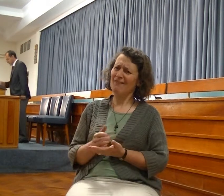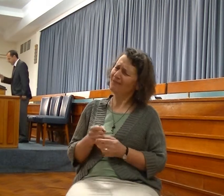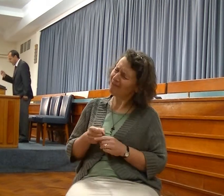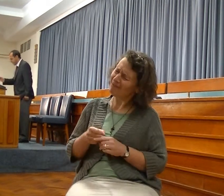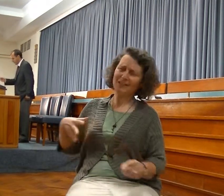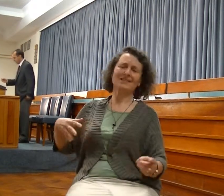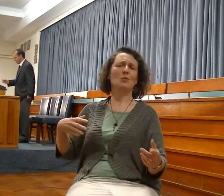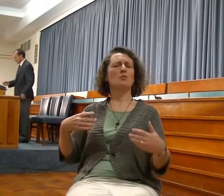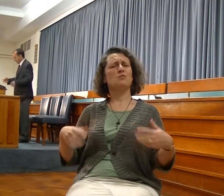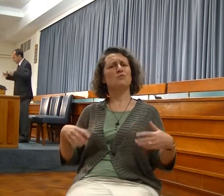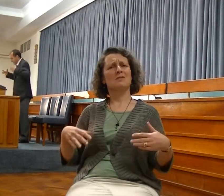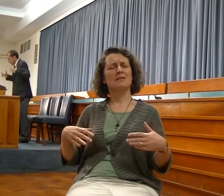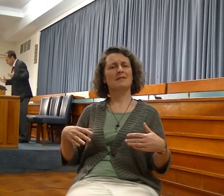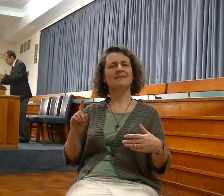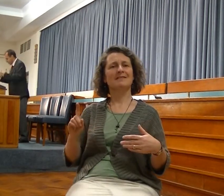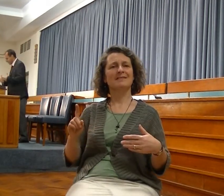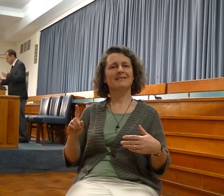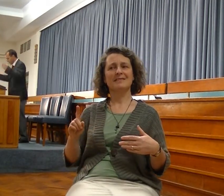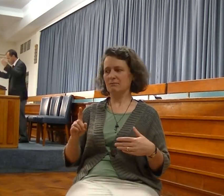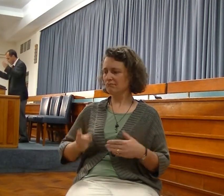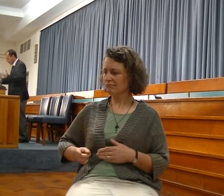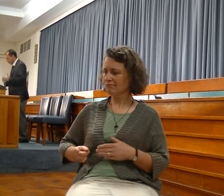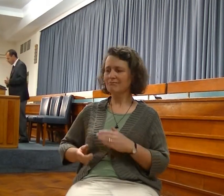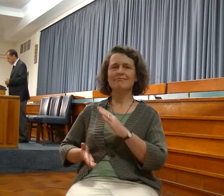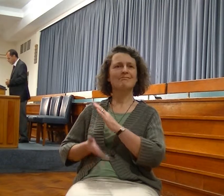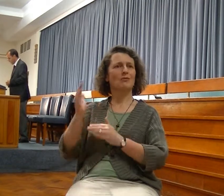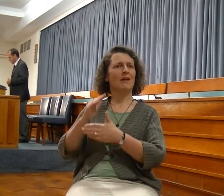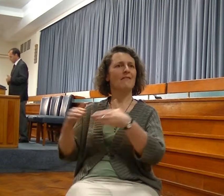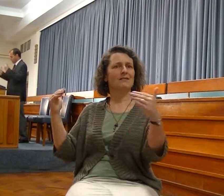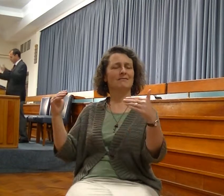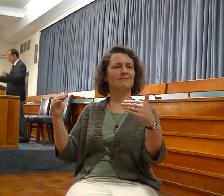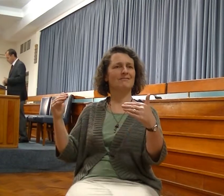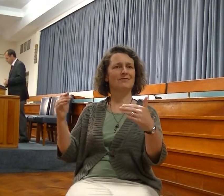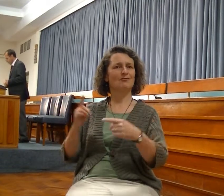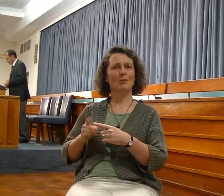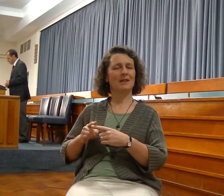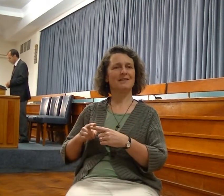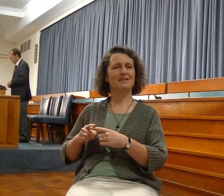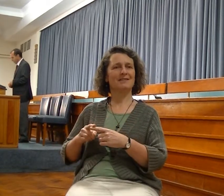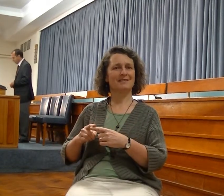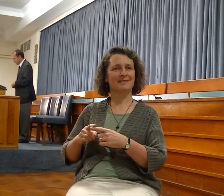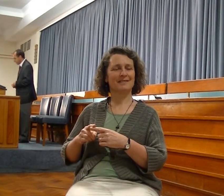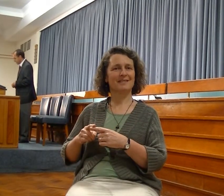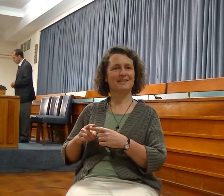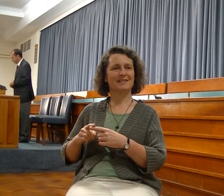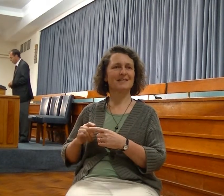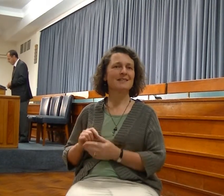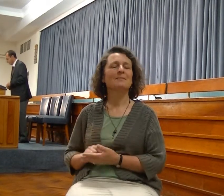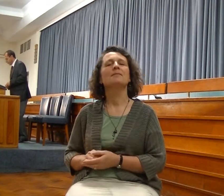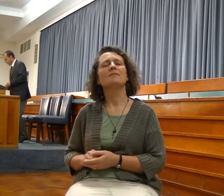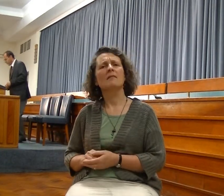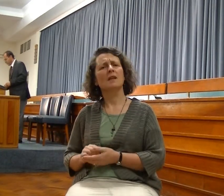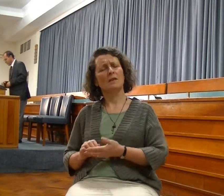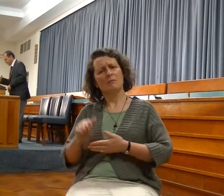instant. But heaven, you see, he can go to heaven because heaven comes to us before we go to heaven.